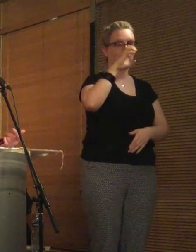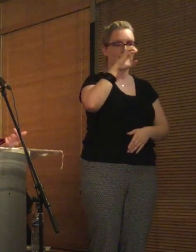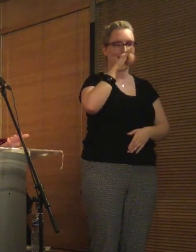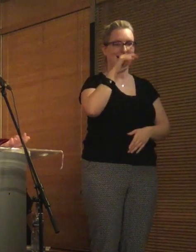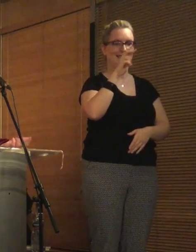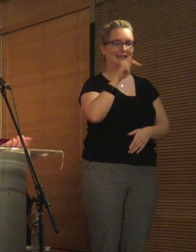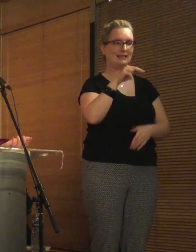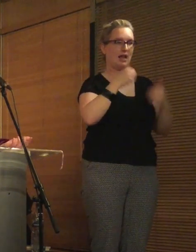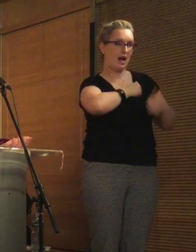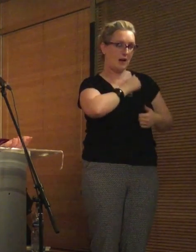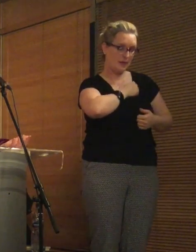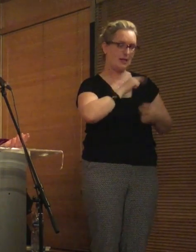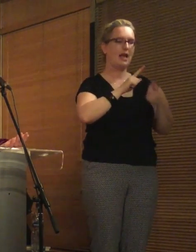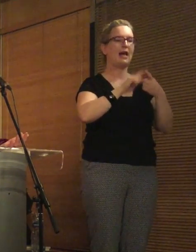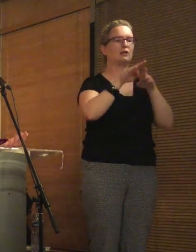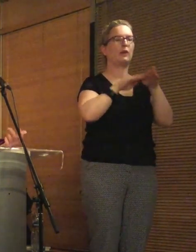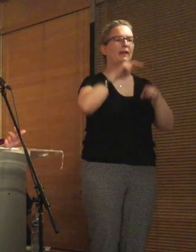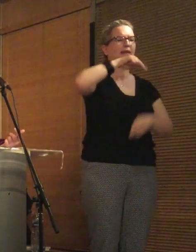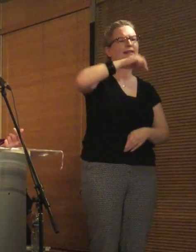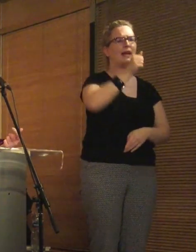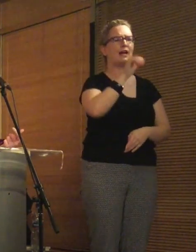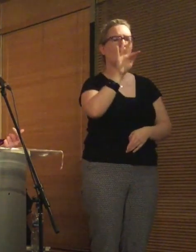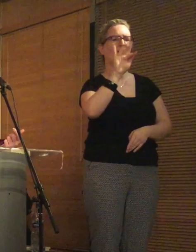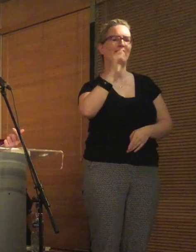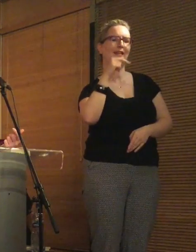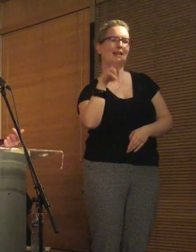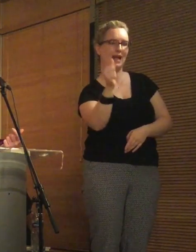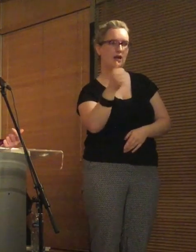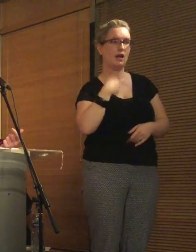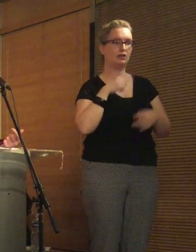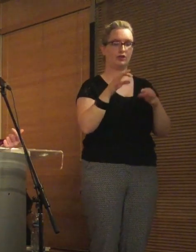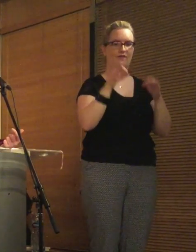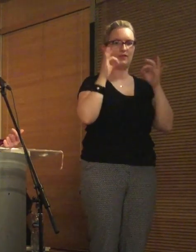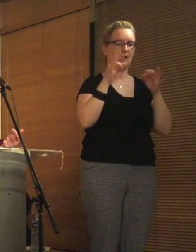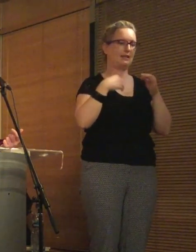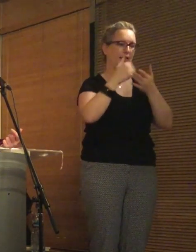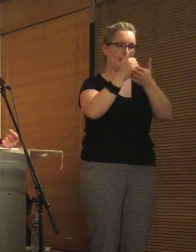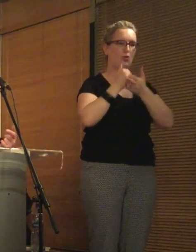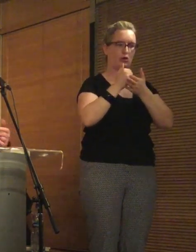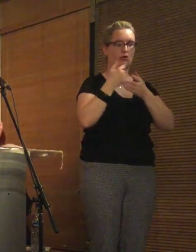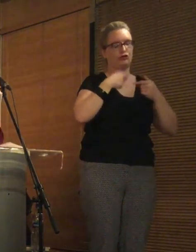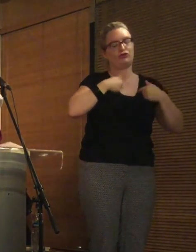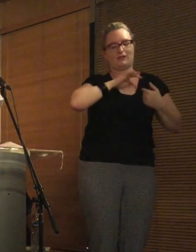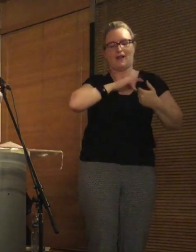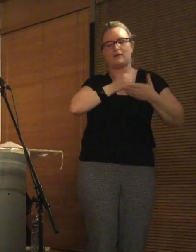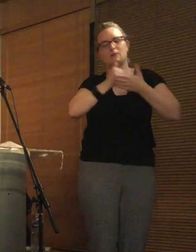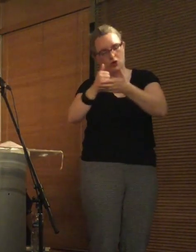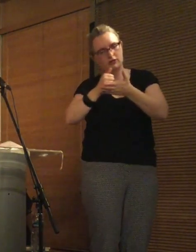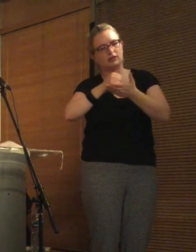she collaborated with Connolly, and she had an unswerving support to him right up